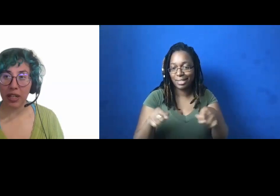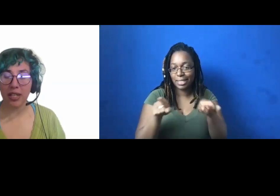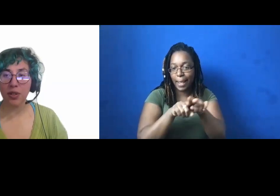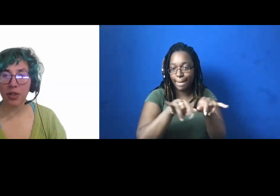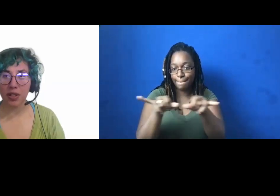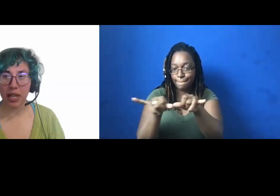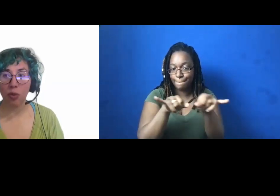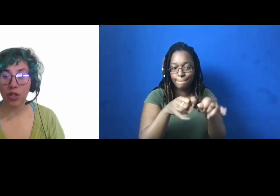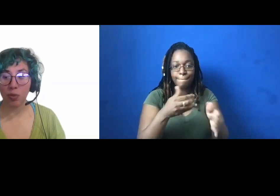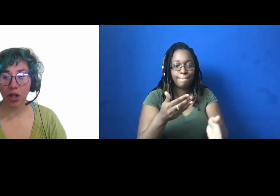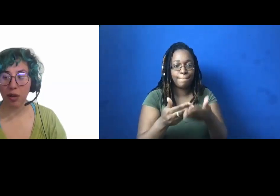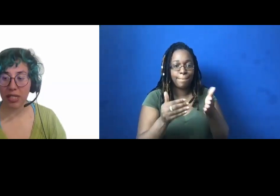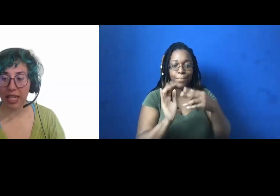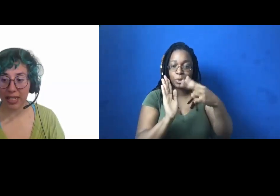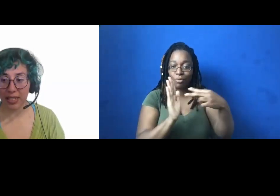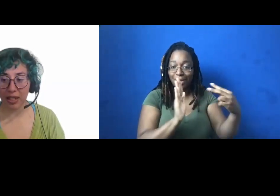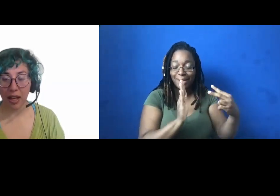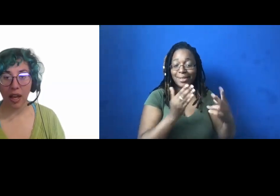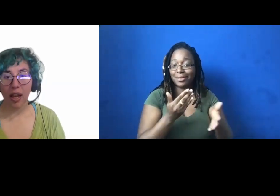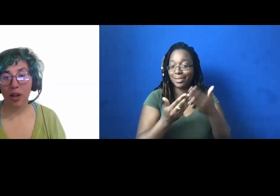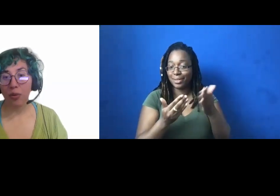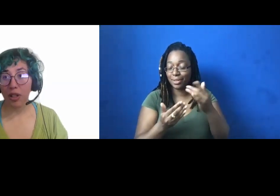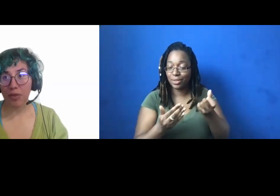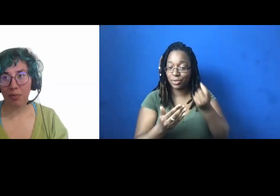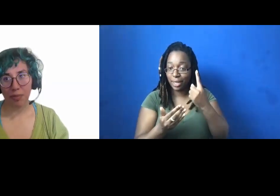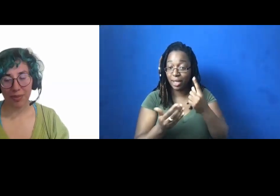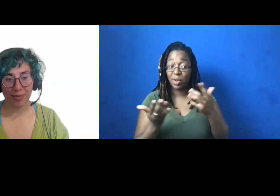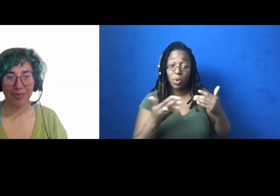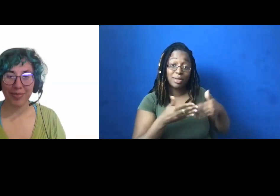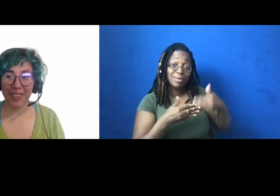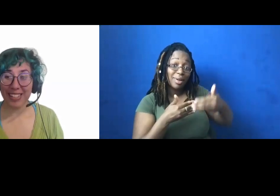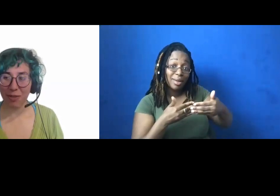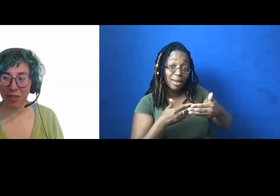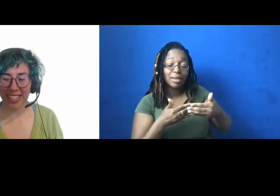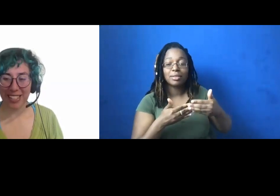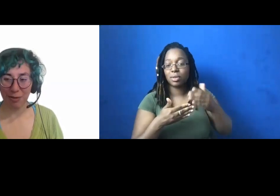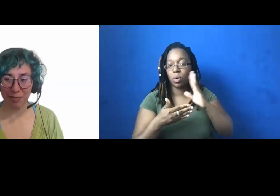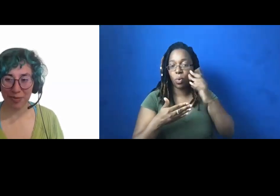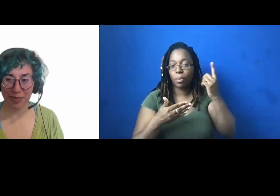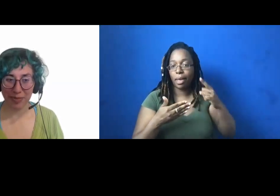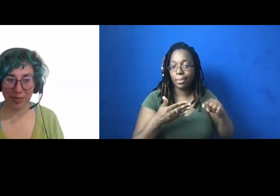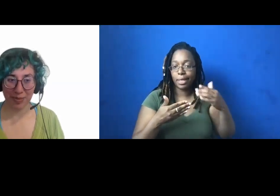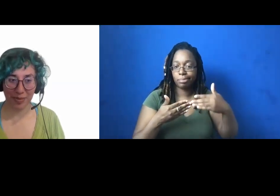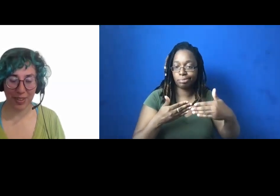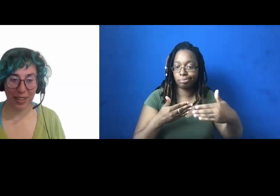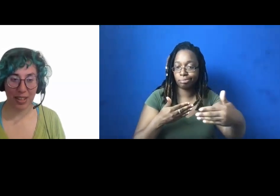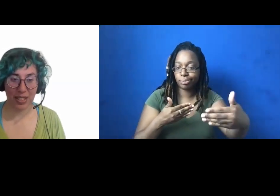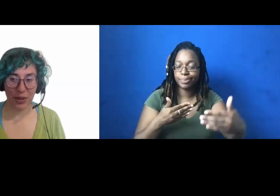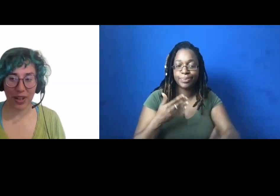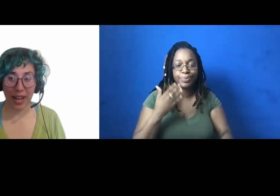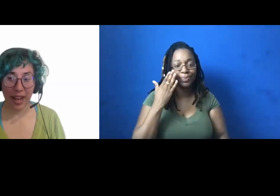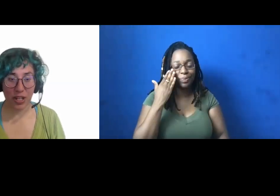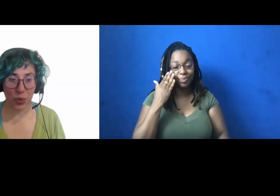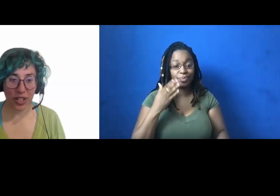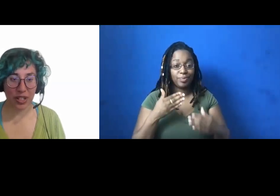to read, easy to understand which part comes next and what comes up. Next slide, please.